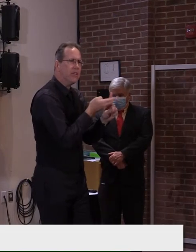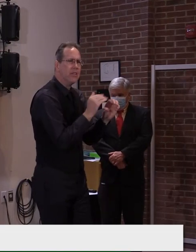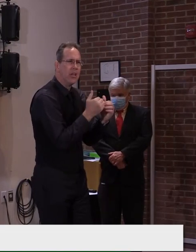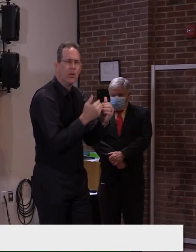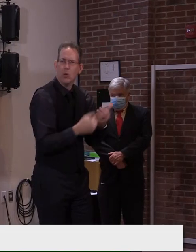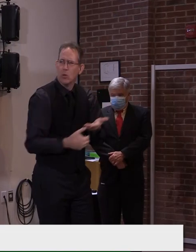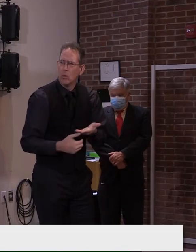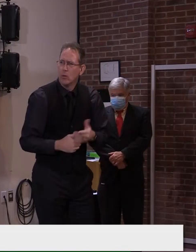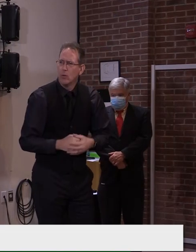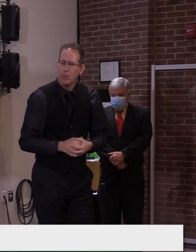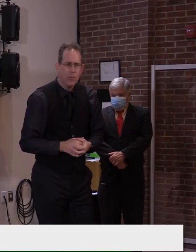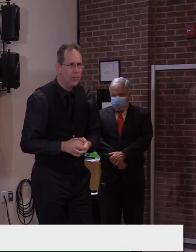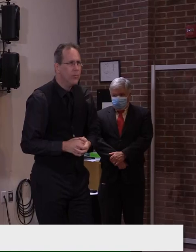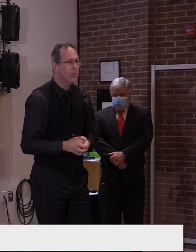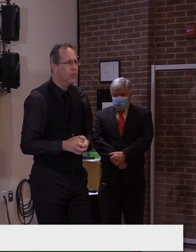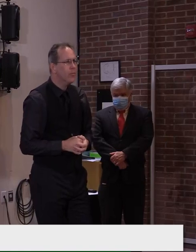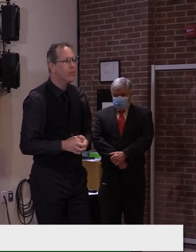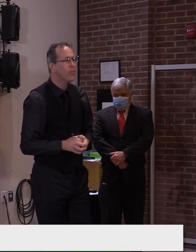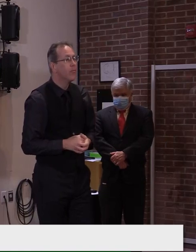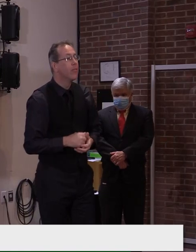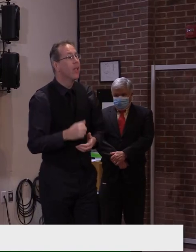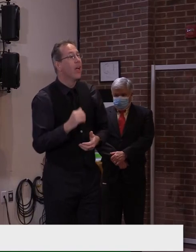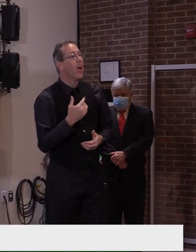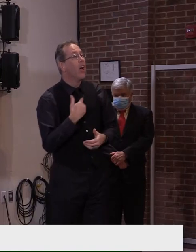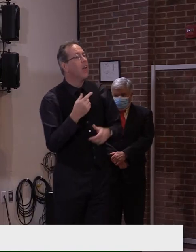should convince a few people, and maybe